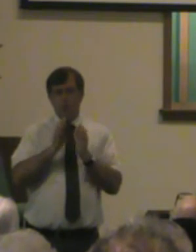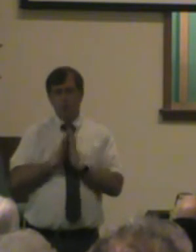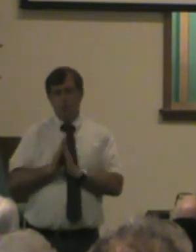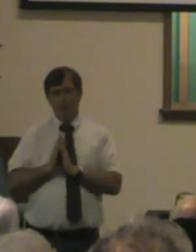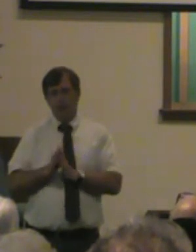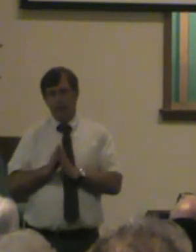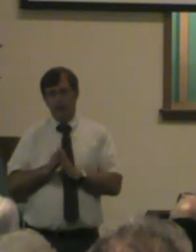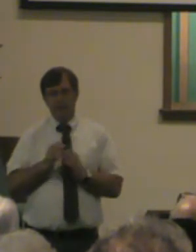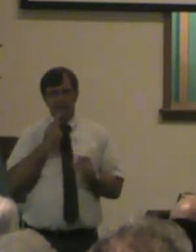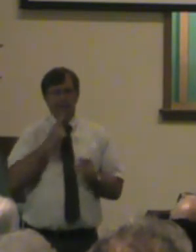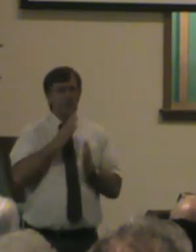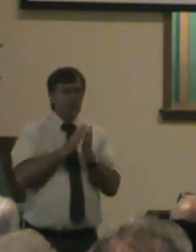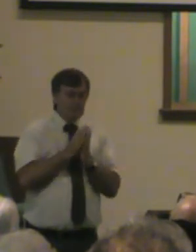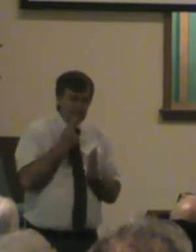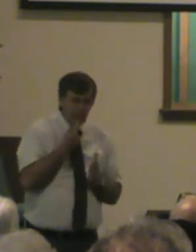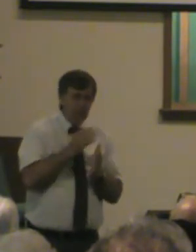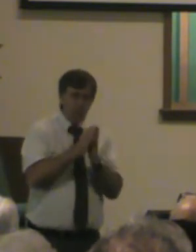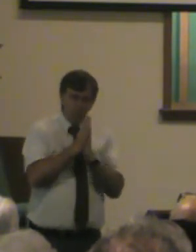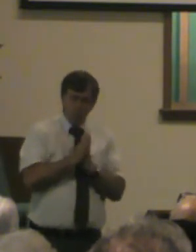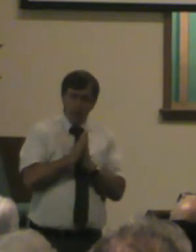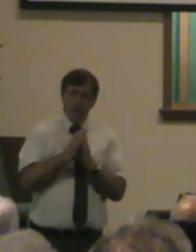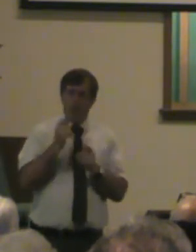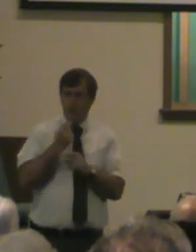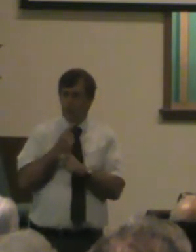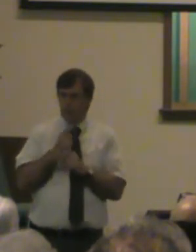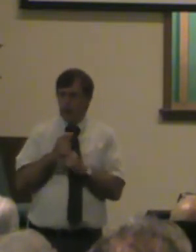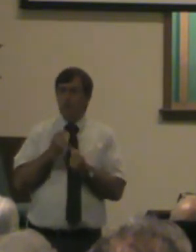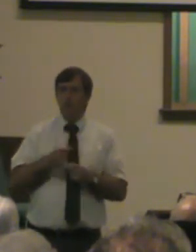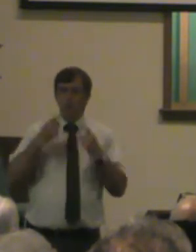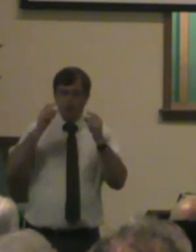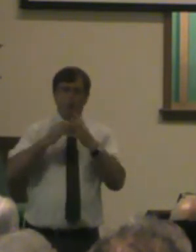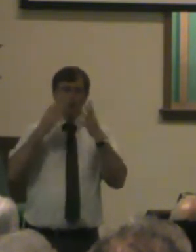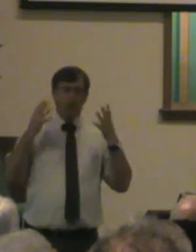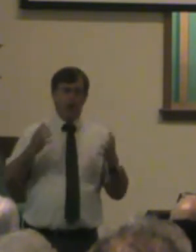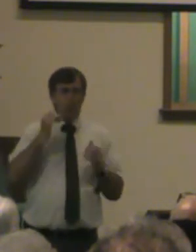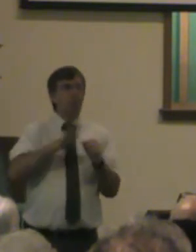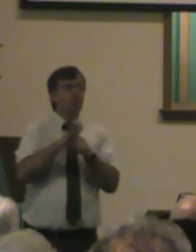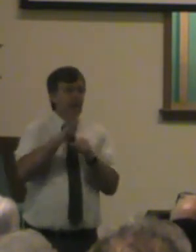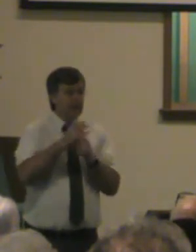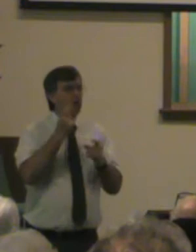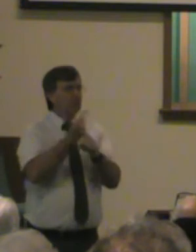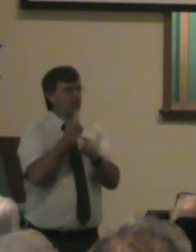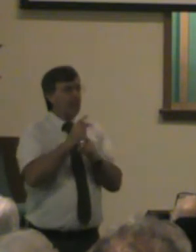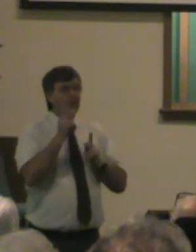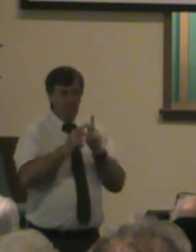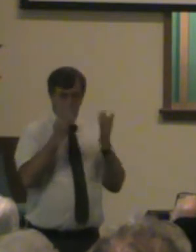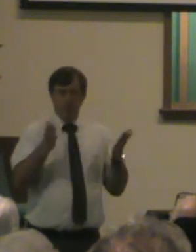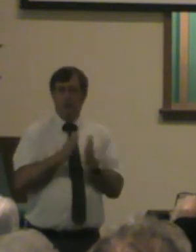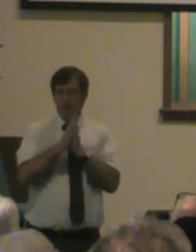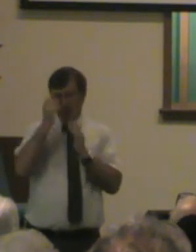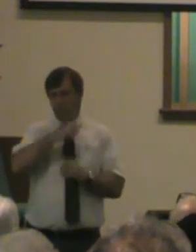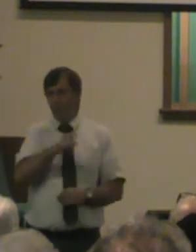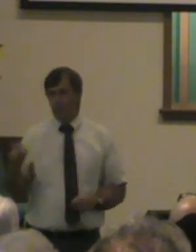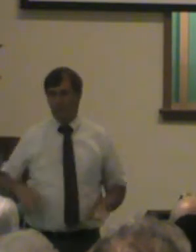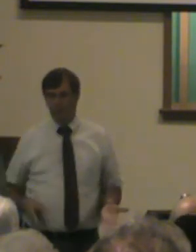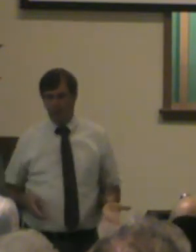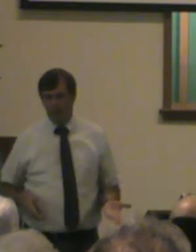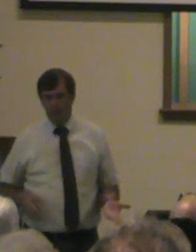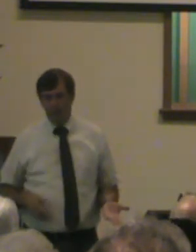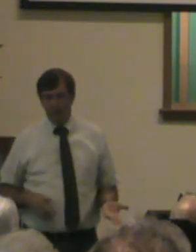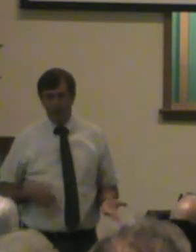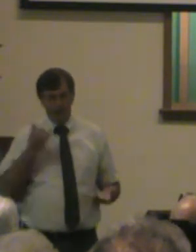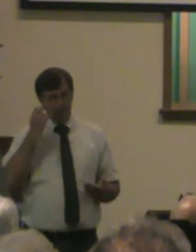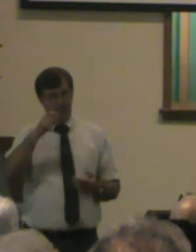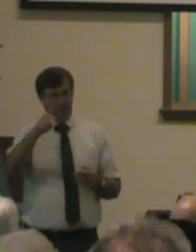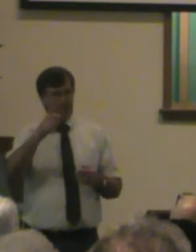the Bible says the fervent preacher prayers are the righteous accomplishments. I declare to you, we got enough righteous folk in here to get some prayers to you. If you have a need